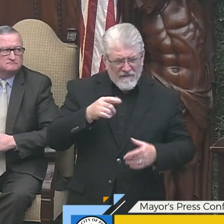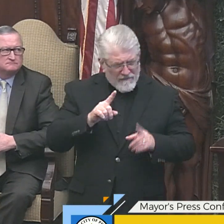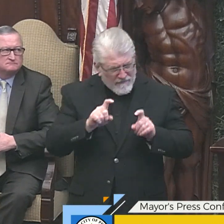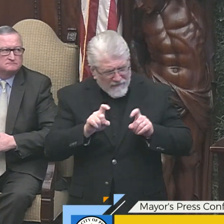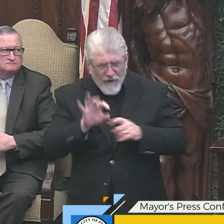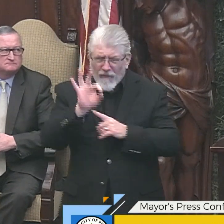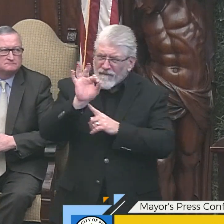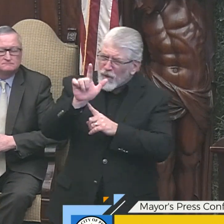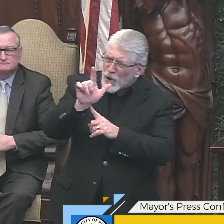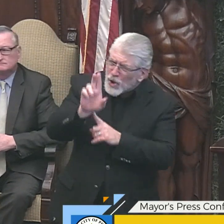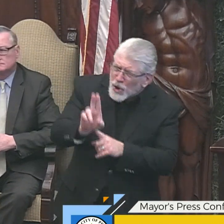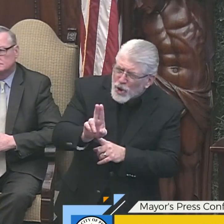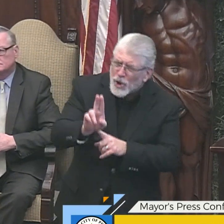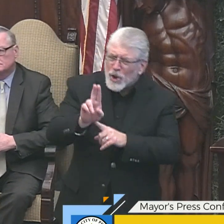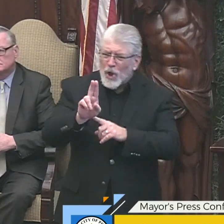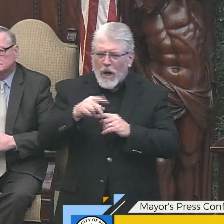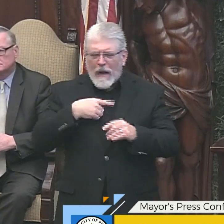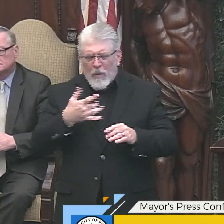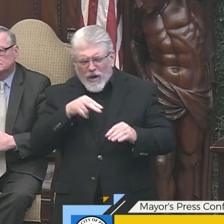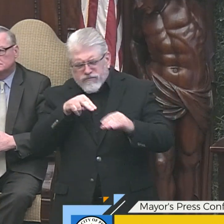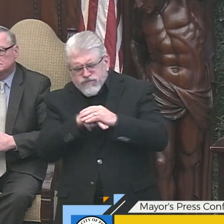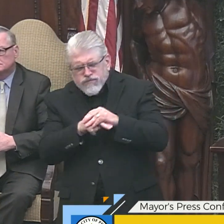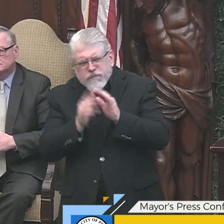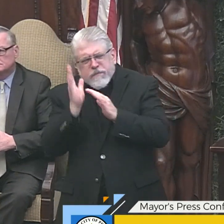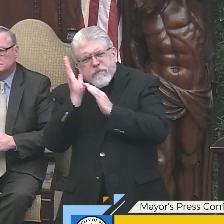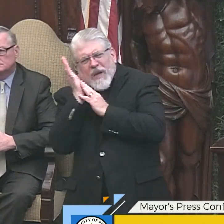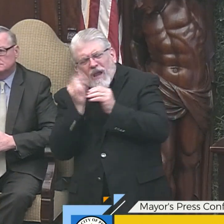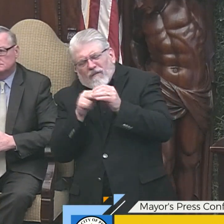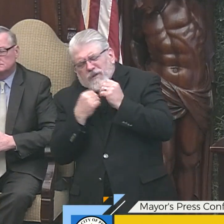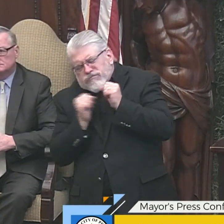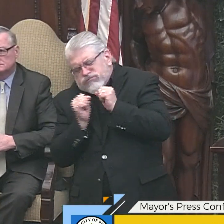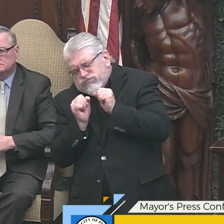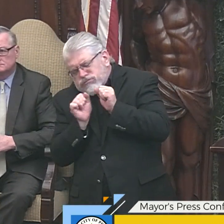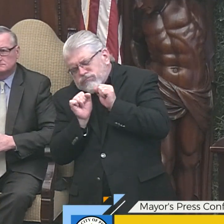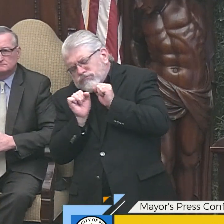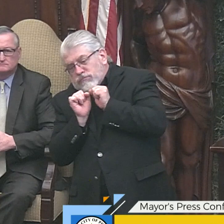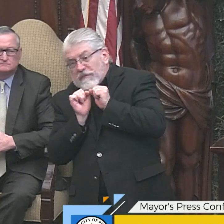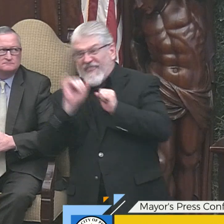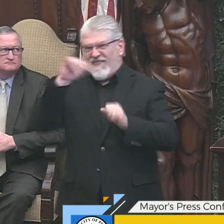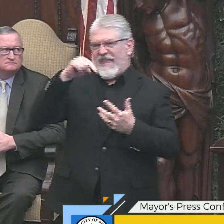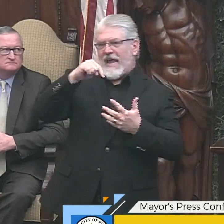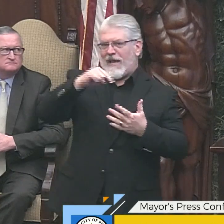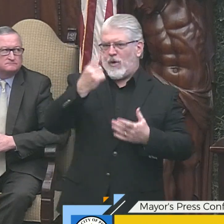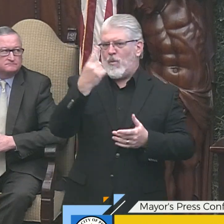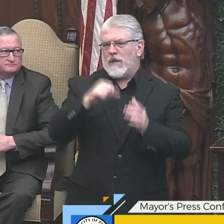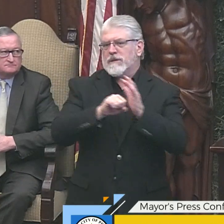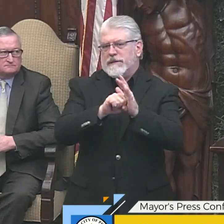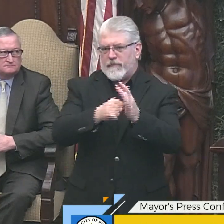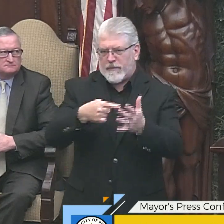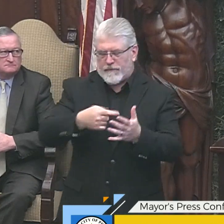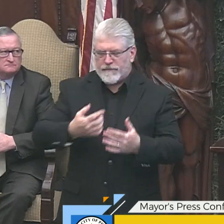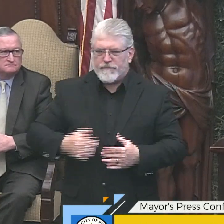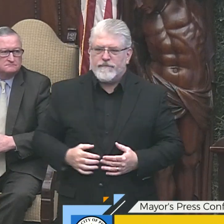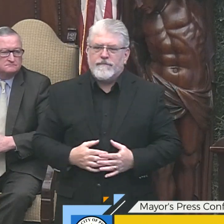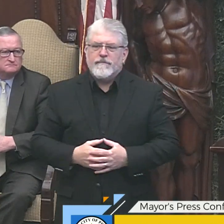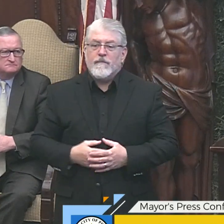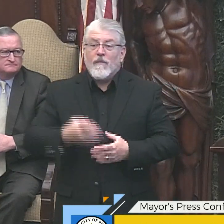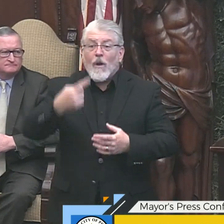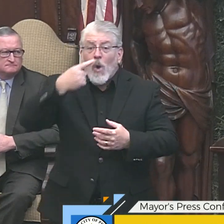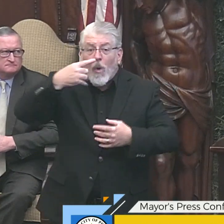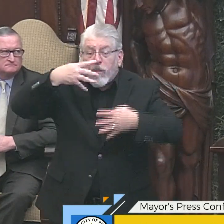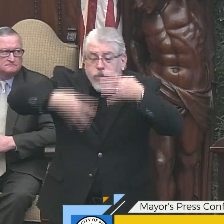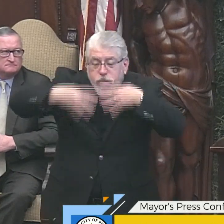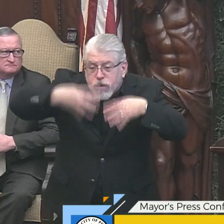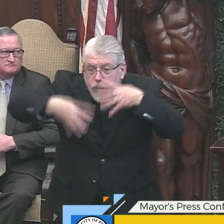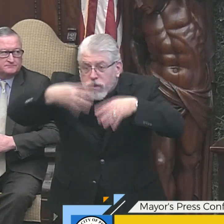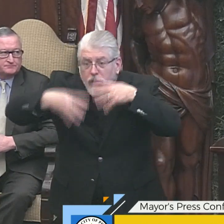bed. So that's the third symptom to look for. Symptoms of a runny nose and sore throat are uncommon in this infection.